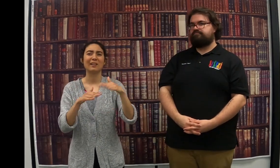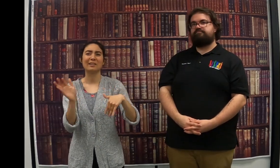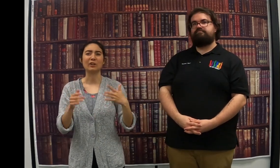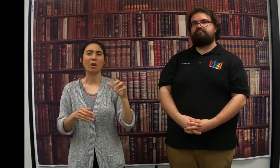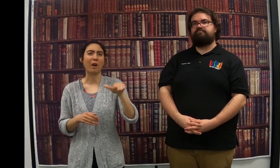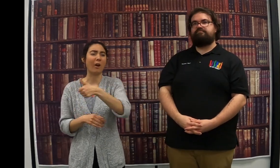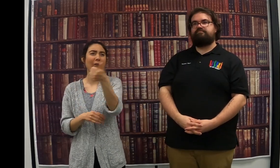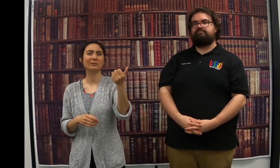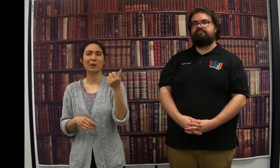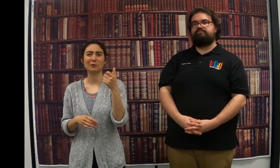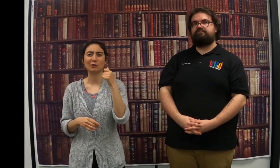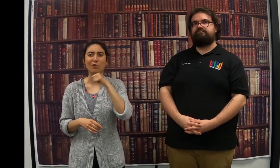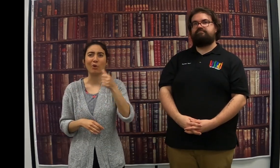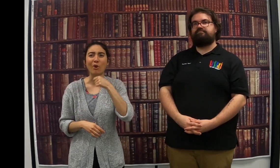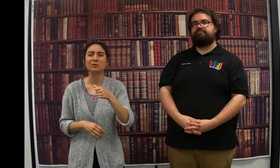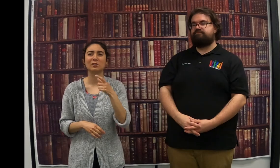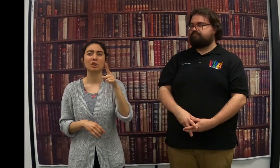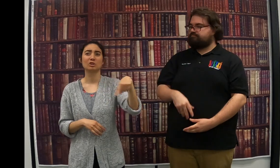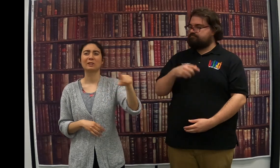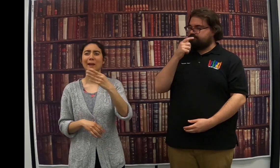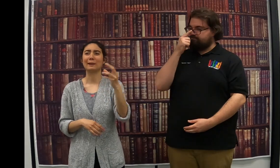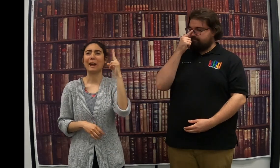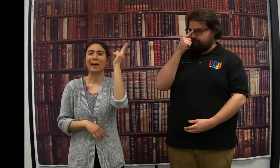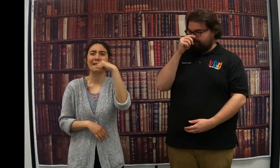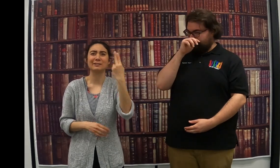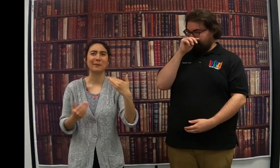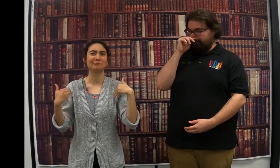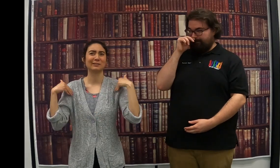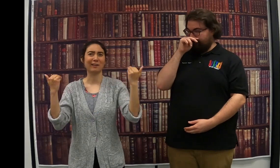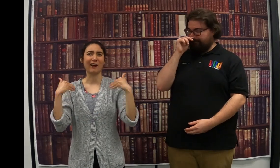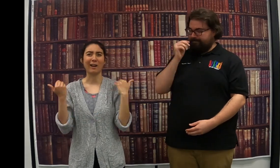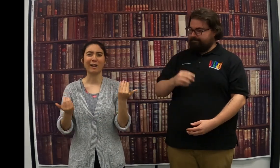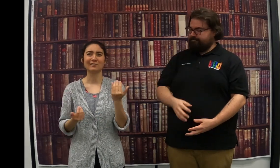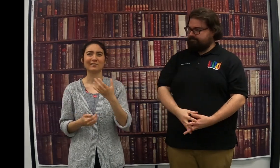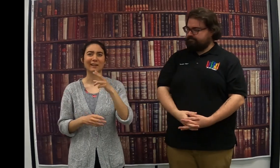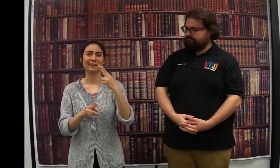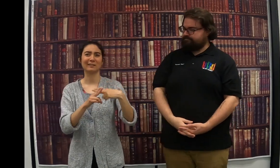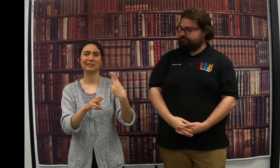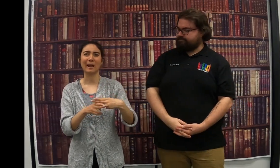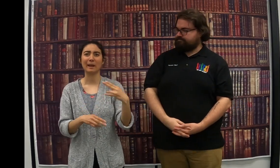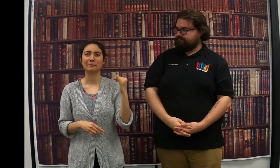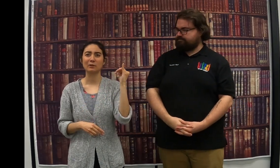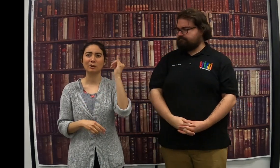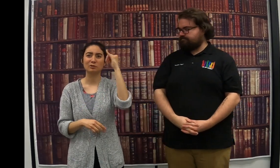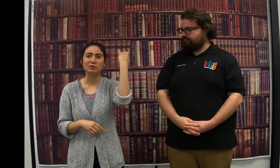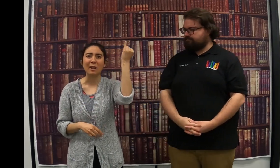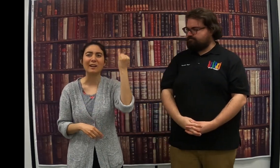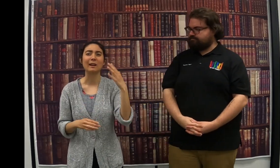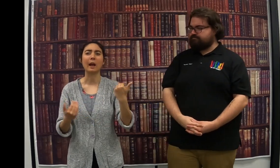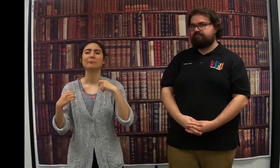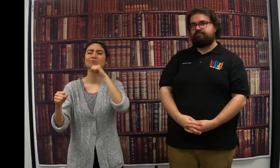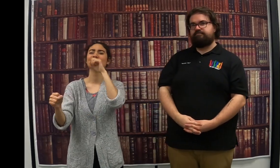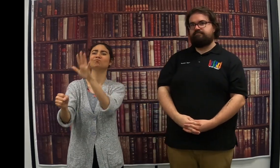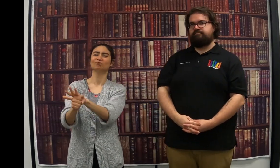youth named Joringel had promised to marry each other. They were still in the days of betrothal, and